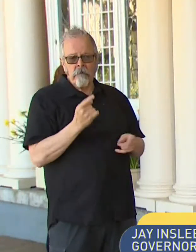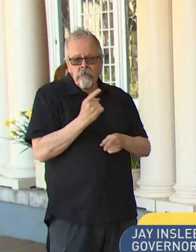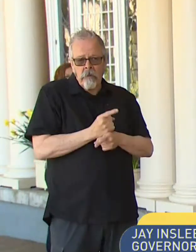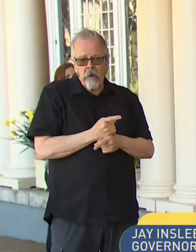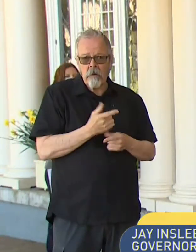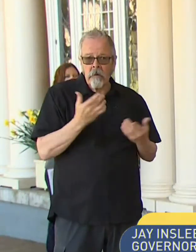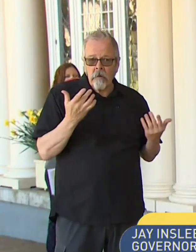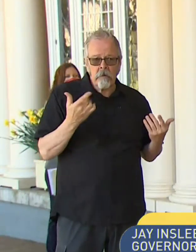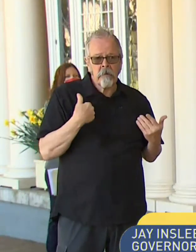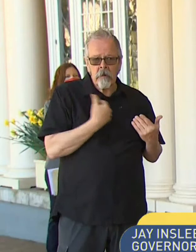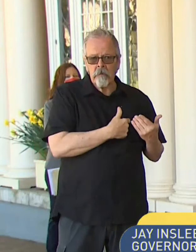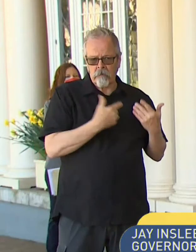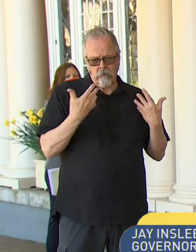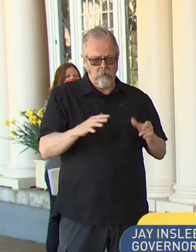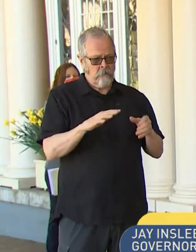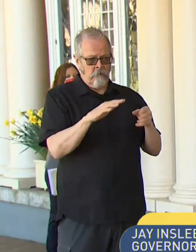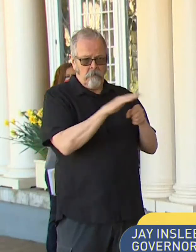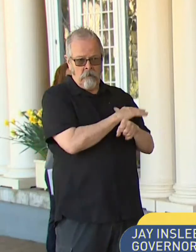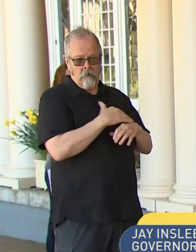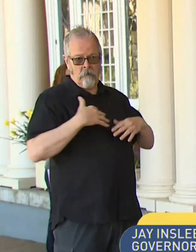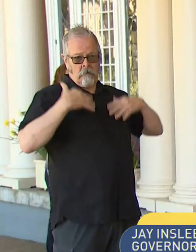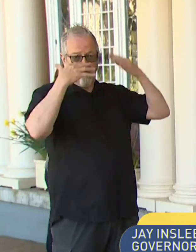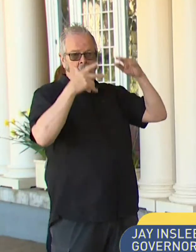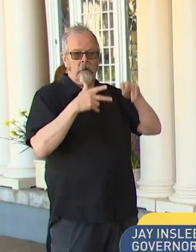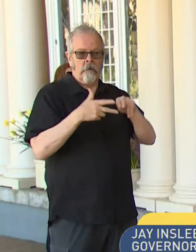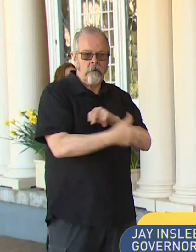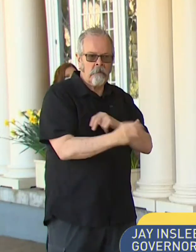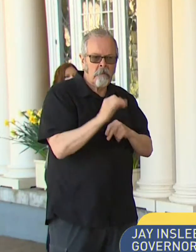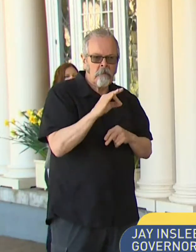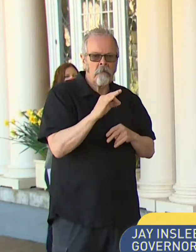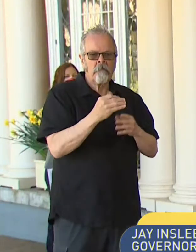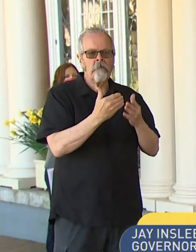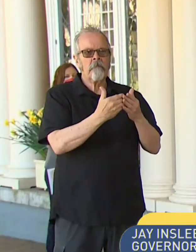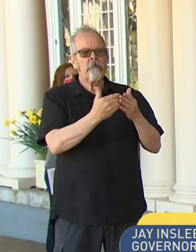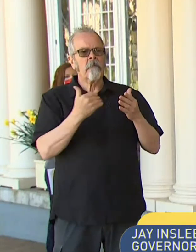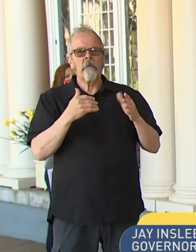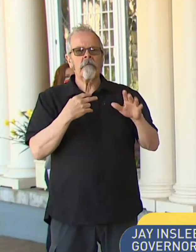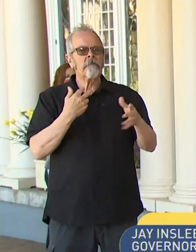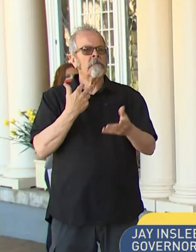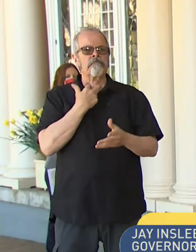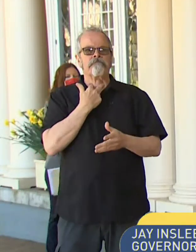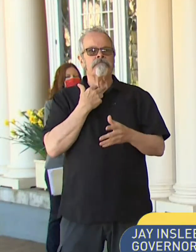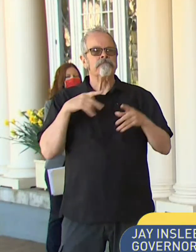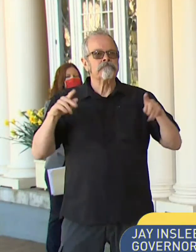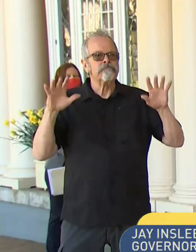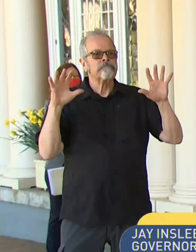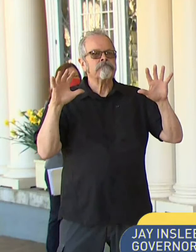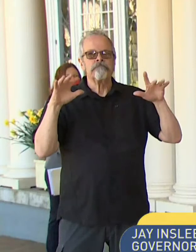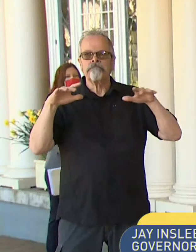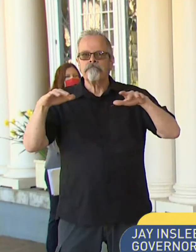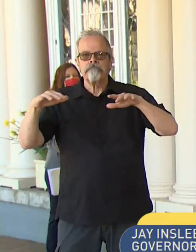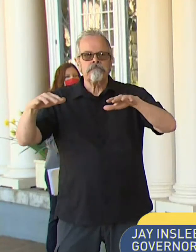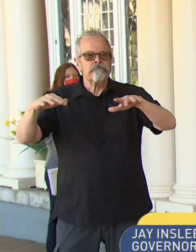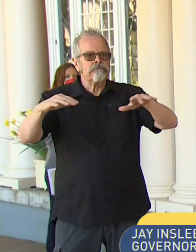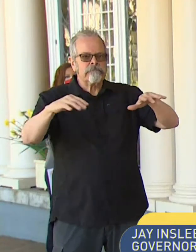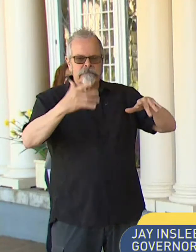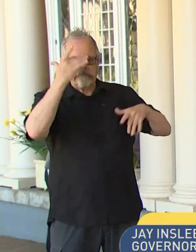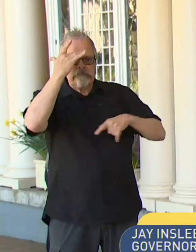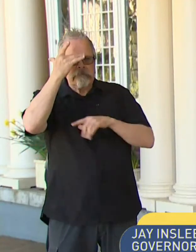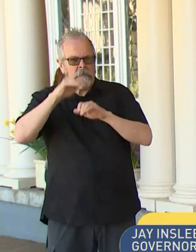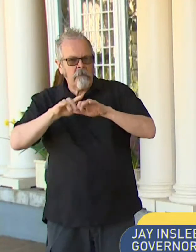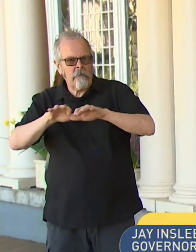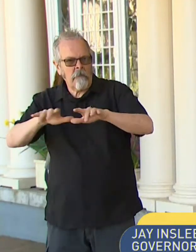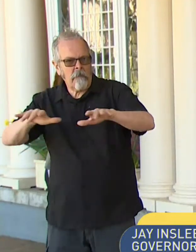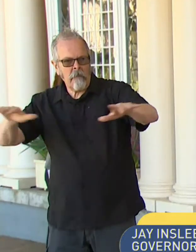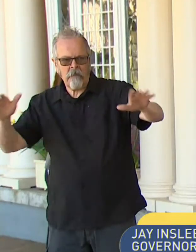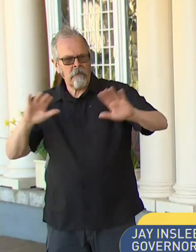We want to cut this thing off at its knees before we get into that position. It's too late to wait if we do not act in this position or at